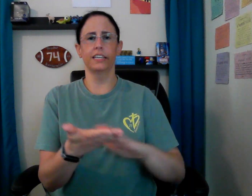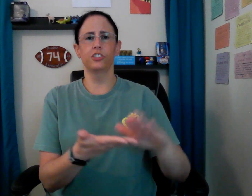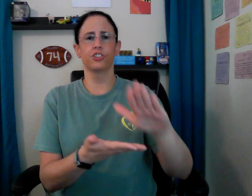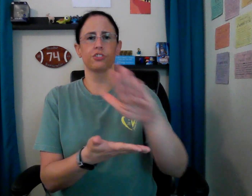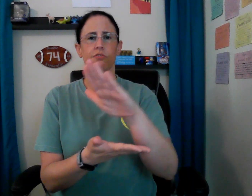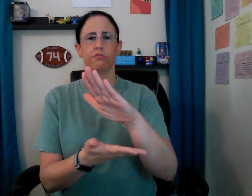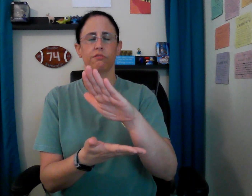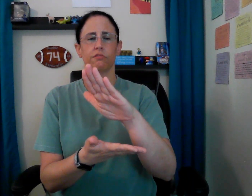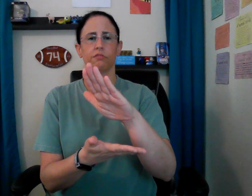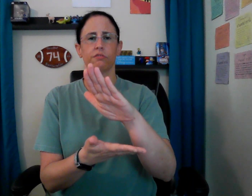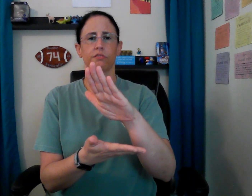College,